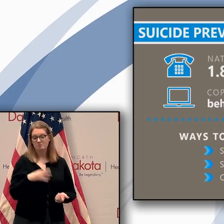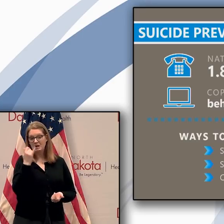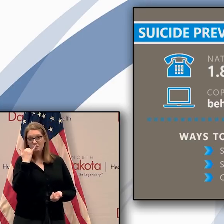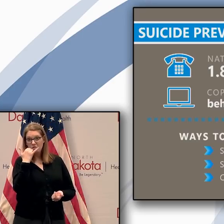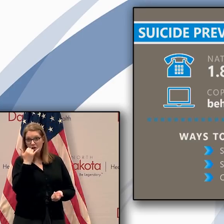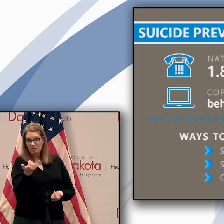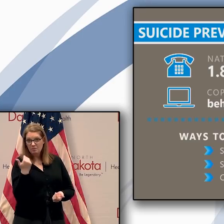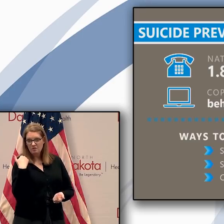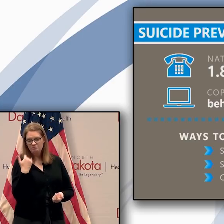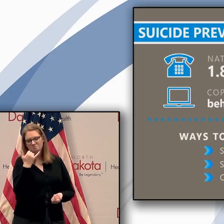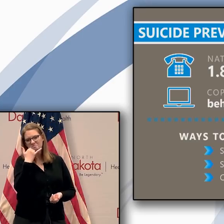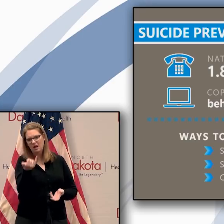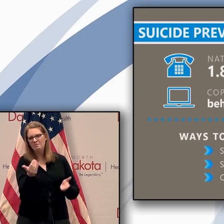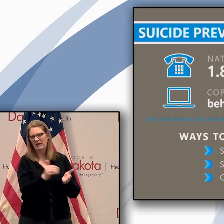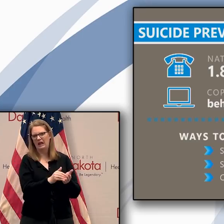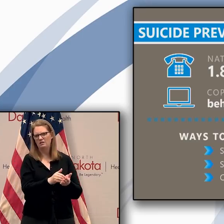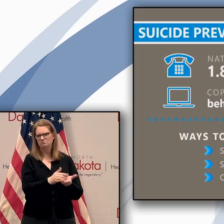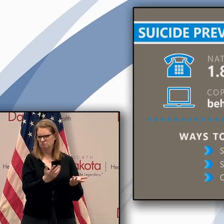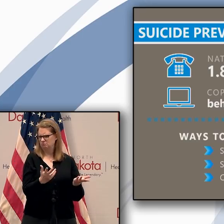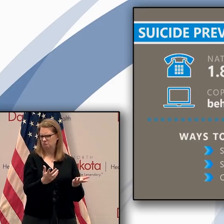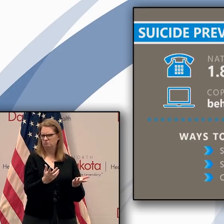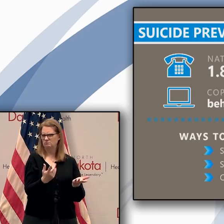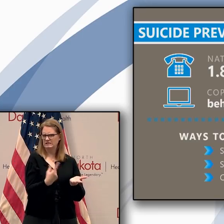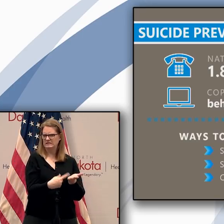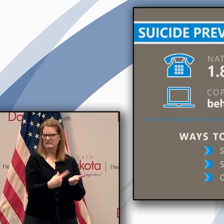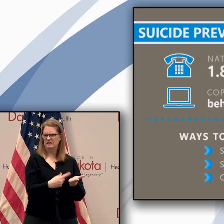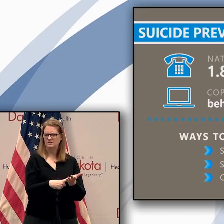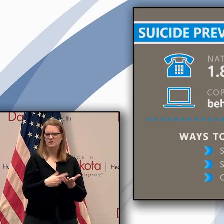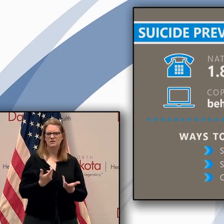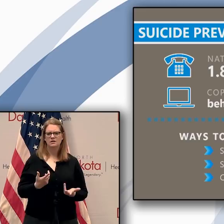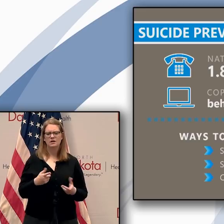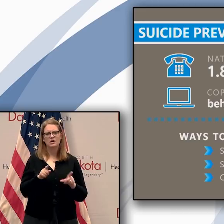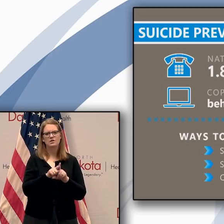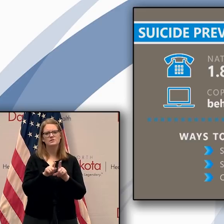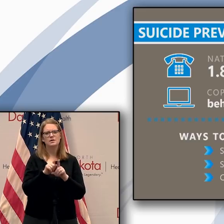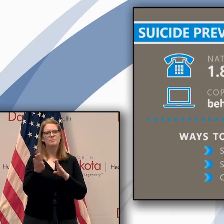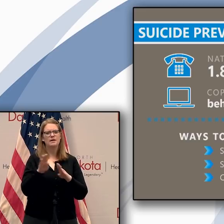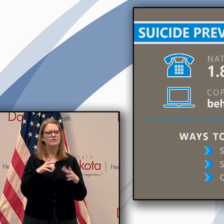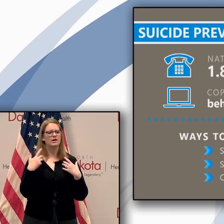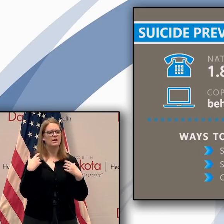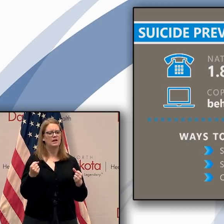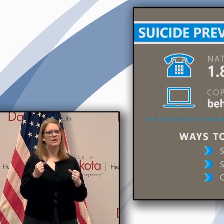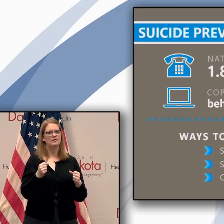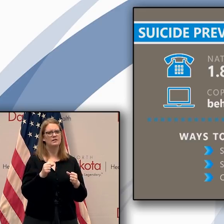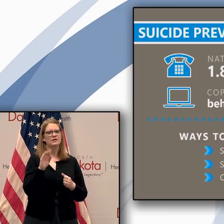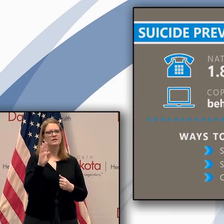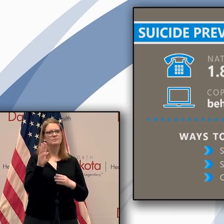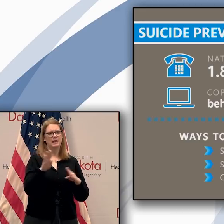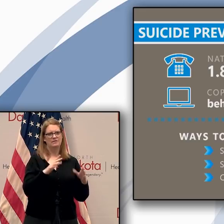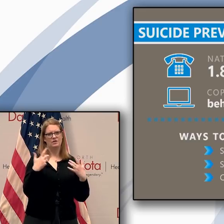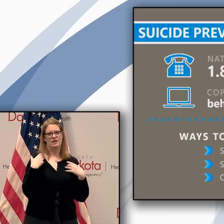them again. They'll be happy to talk to you. For coping tools and resources, visit the Behavioral Health Division website at